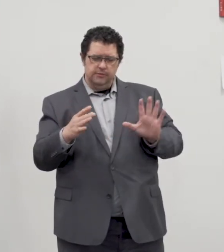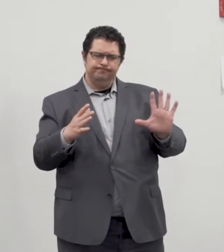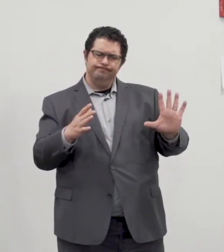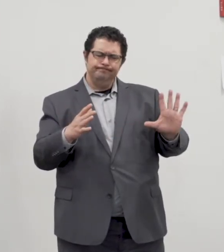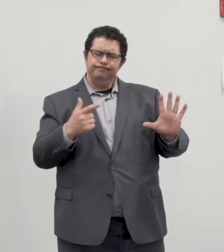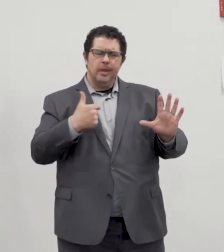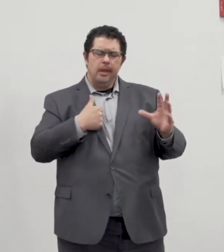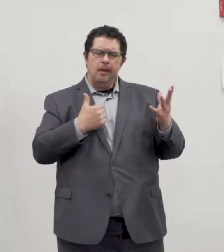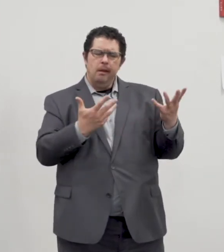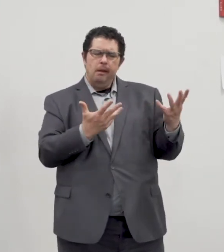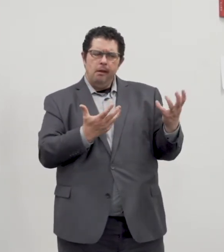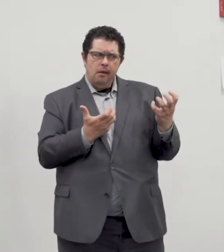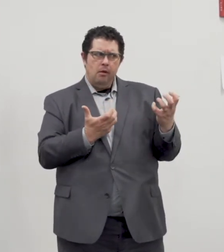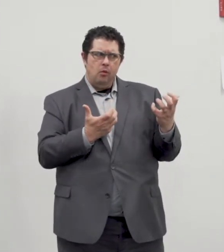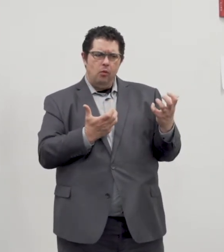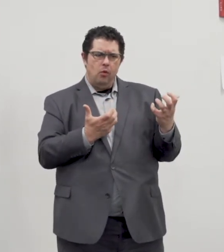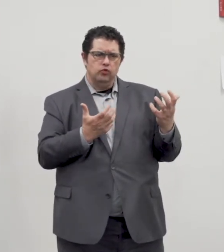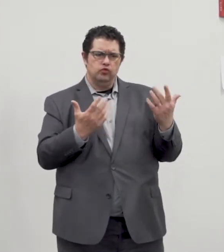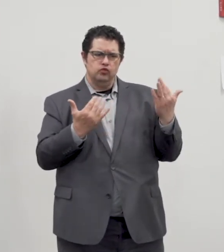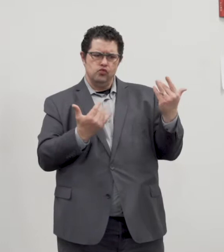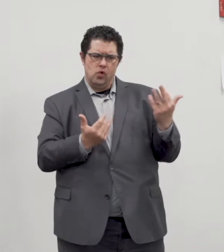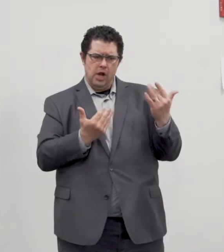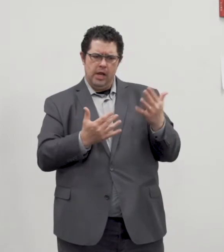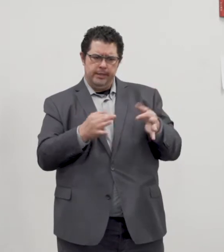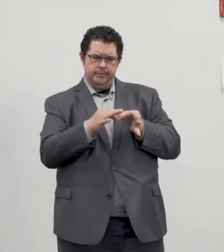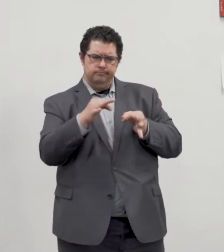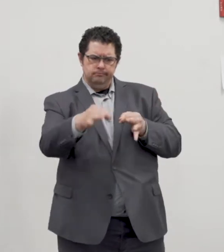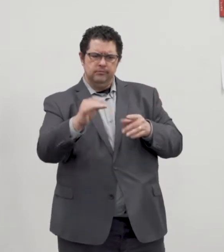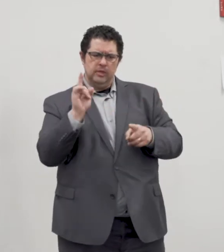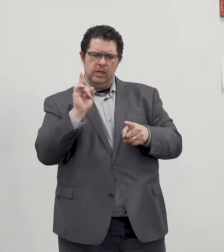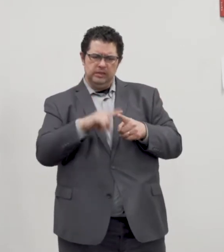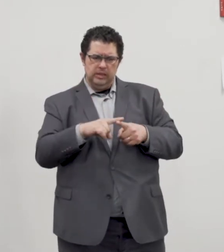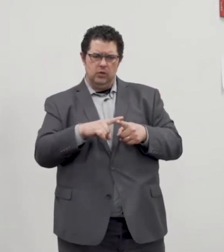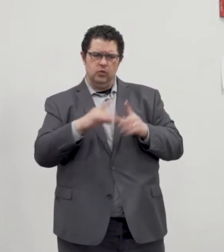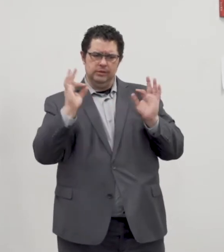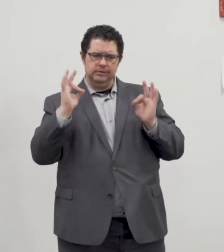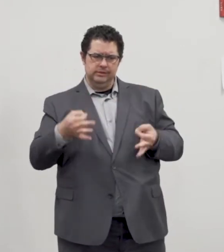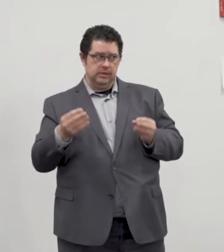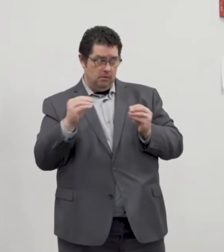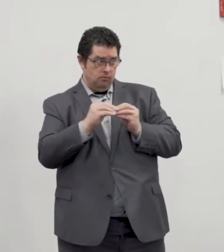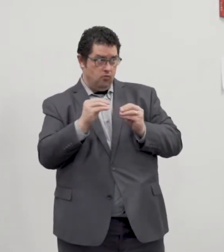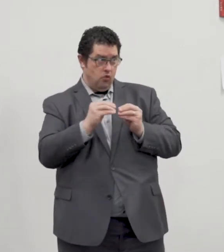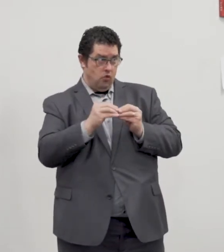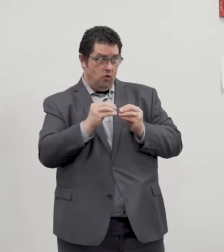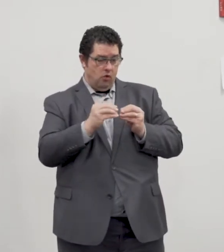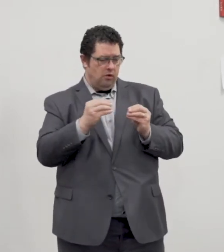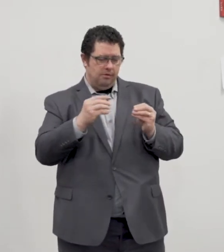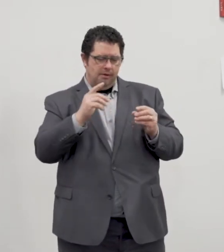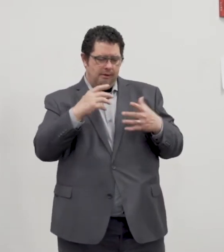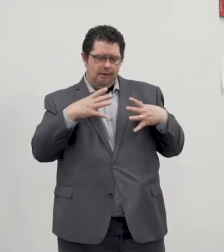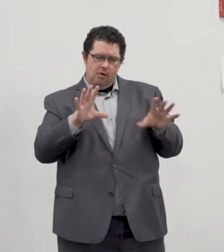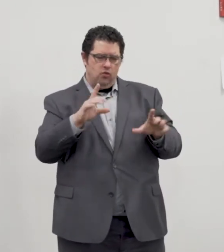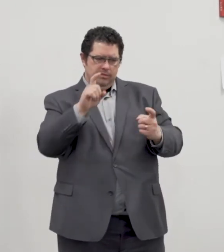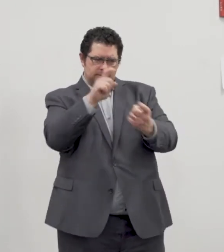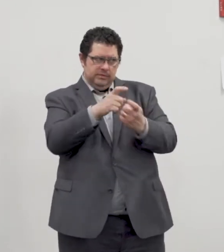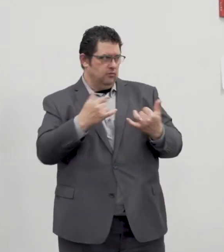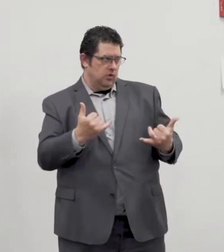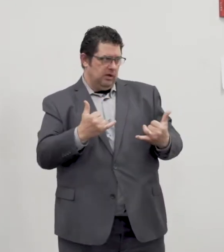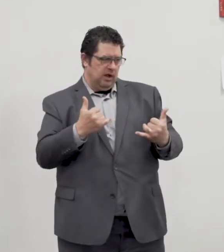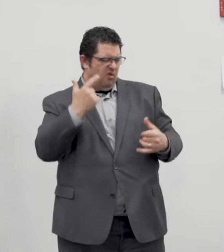to wait until we polish up our guidelines before we get any more specific. I think that's